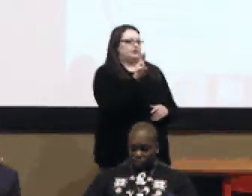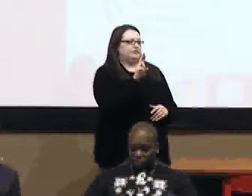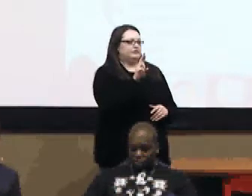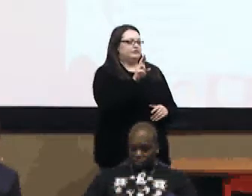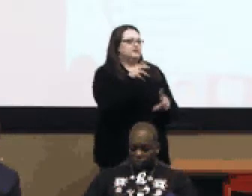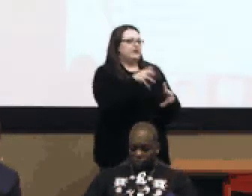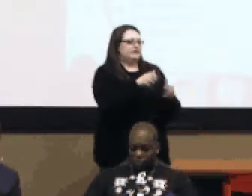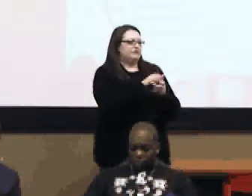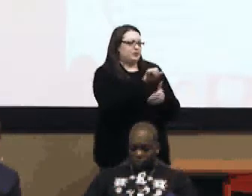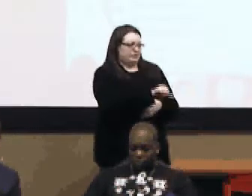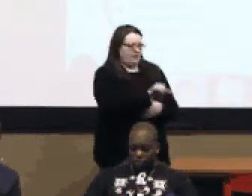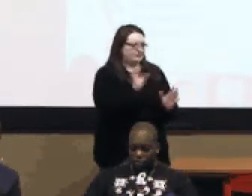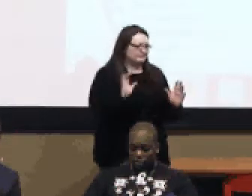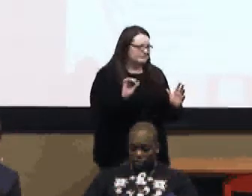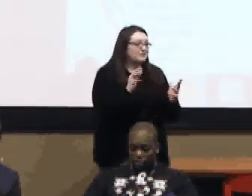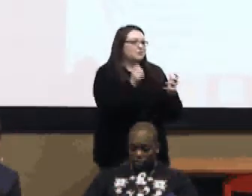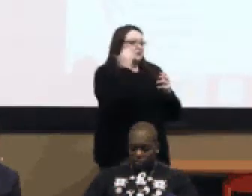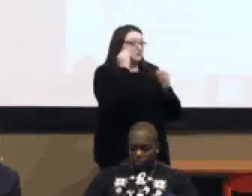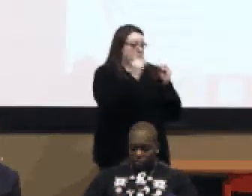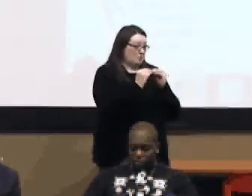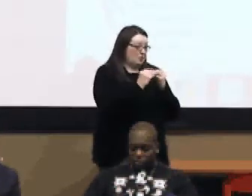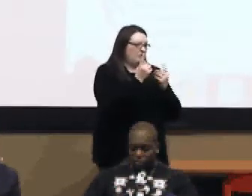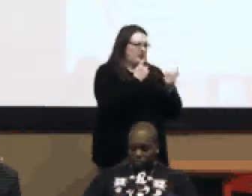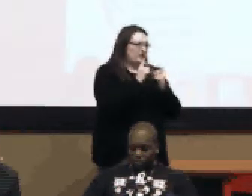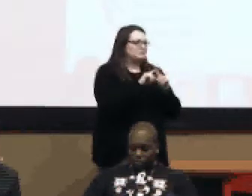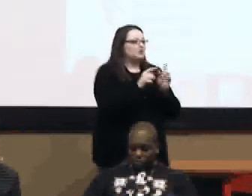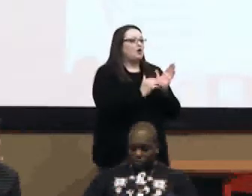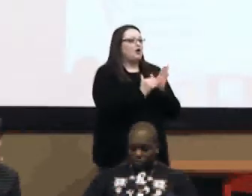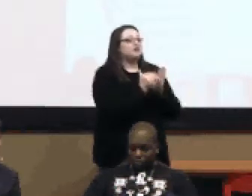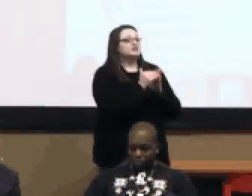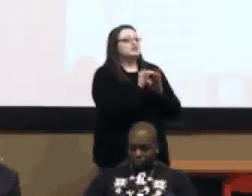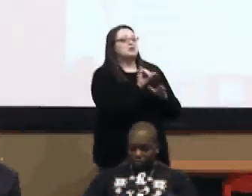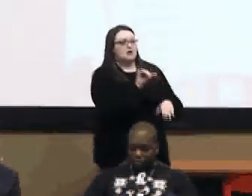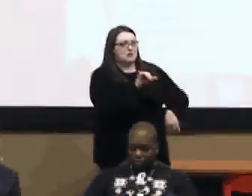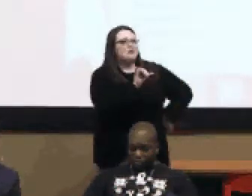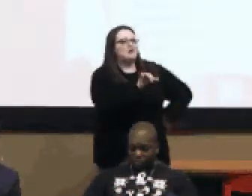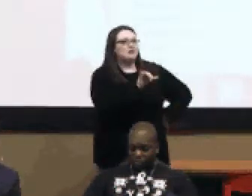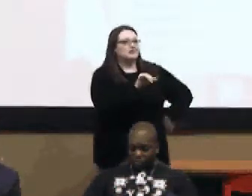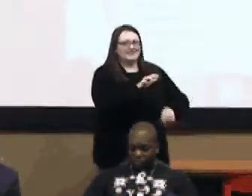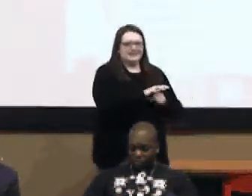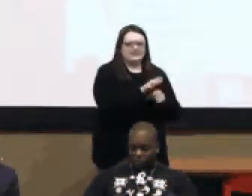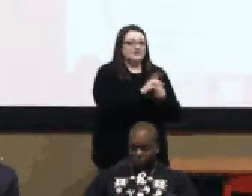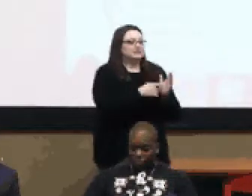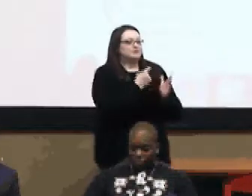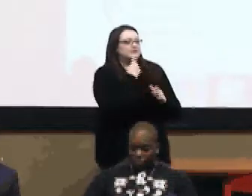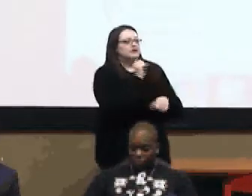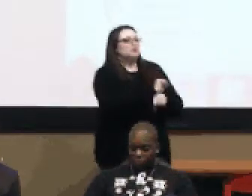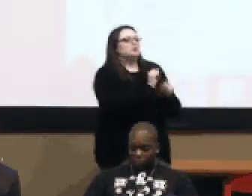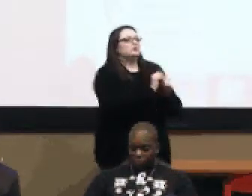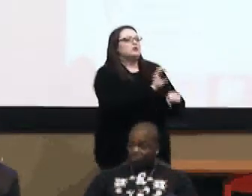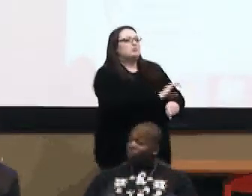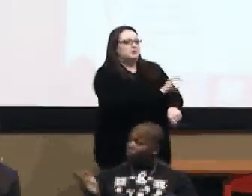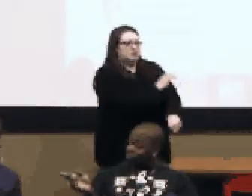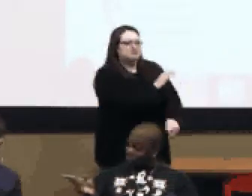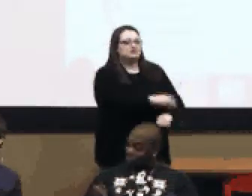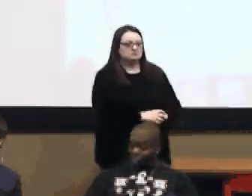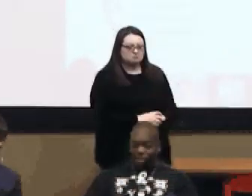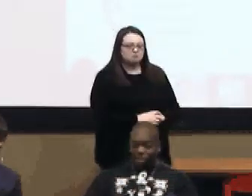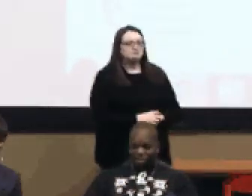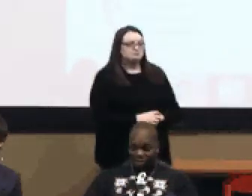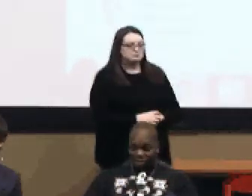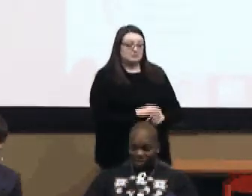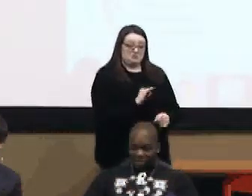at that. And if people want to know more, they ask. But a lot of times it's sort of like, it's like that's enough. Sometimes I say I work with computers,